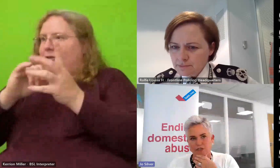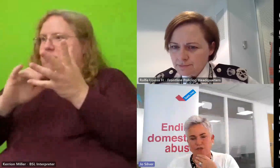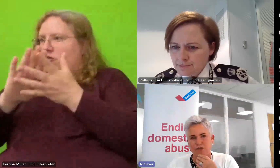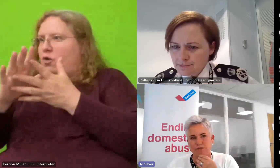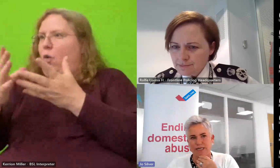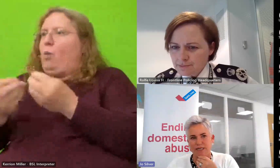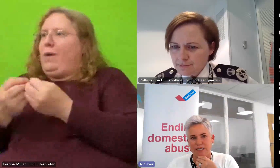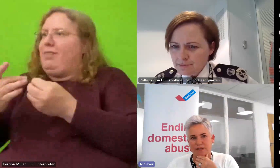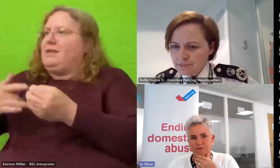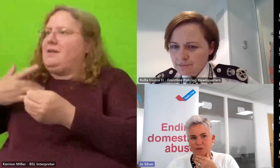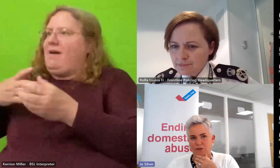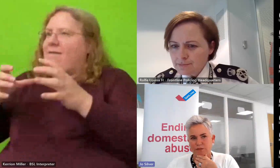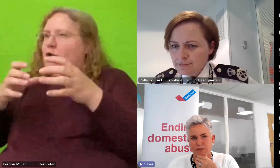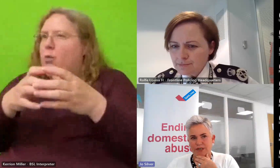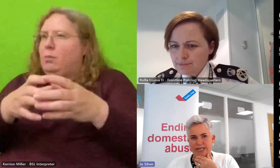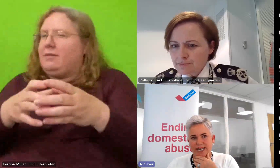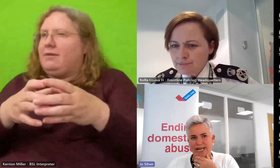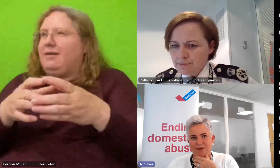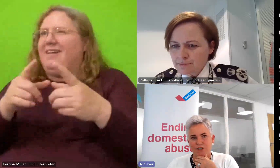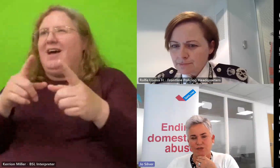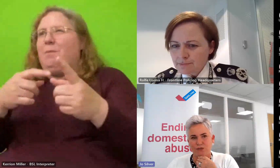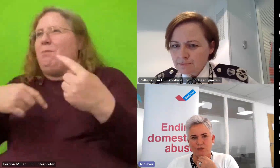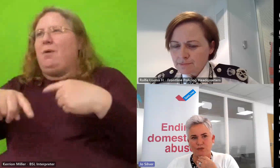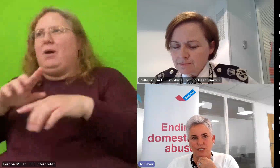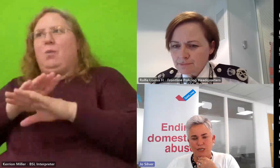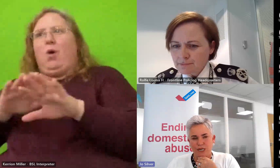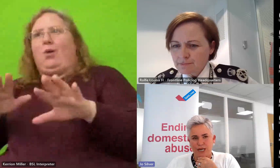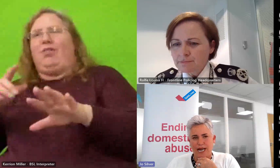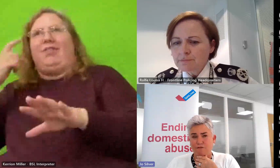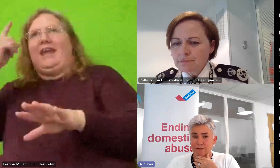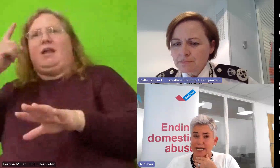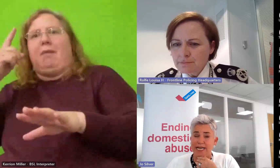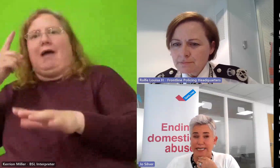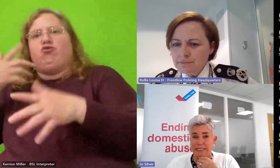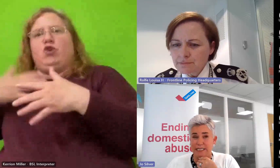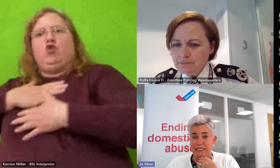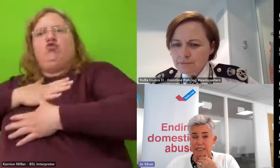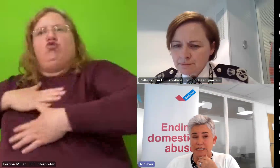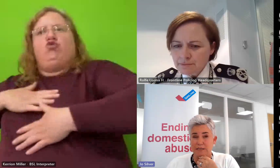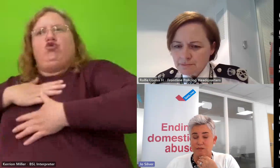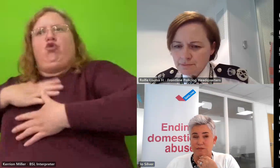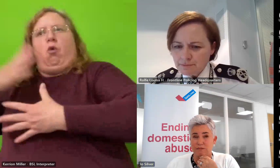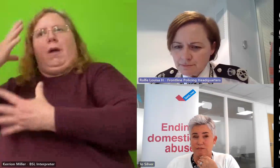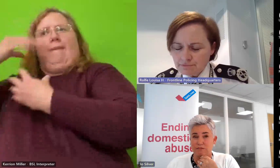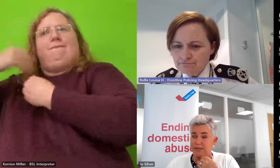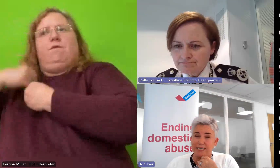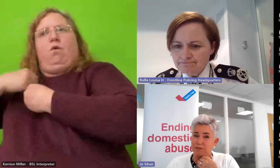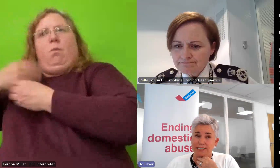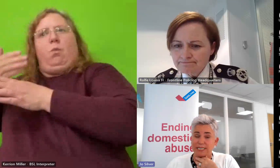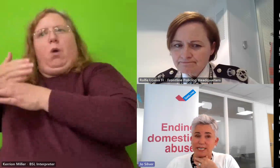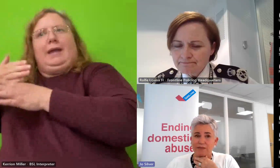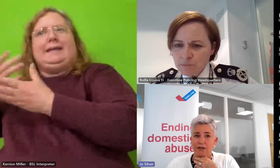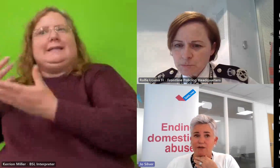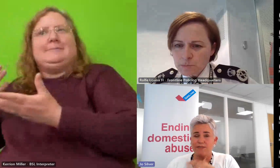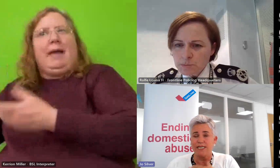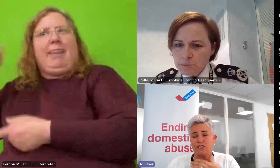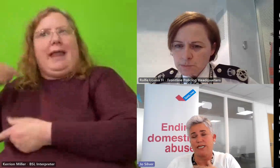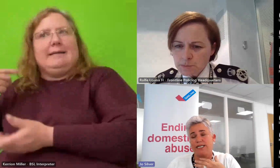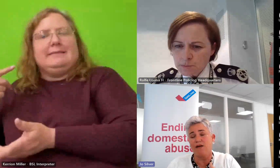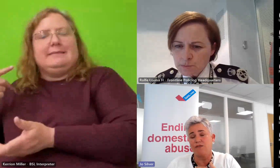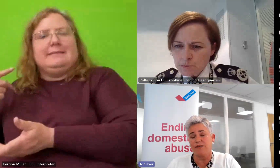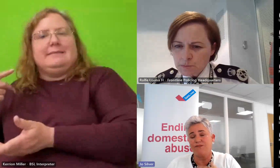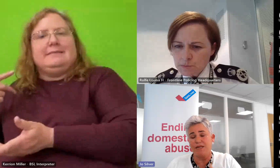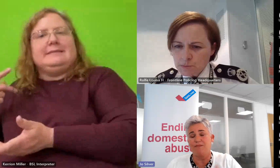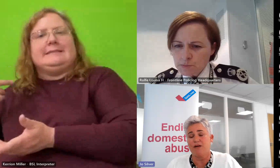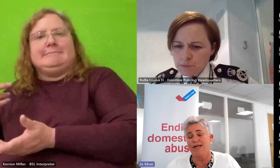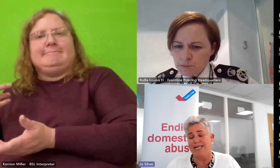thinking about trauma-informed working then at all. And really, we that conversation.